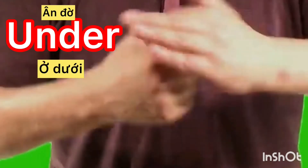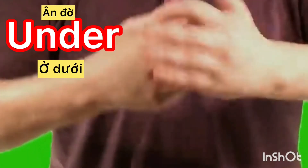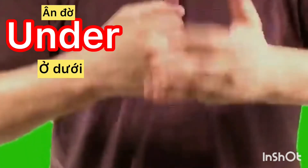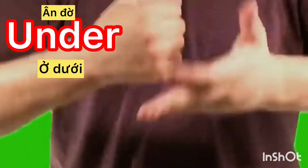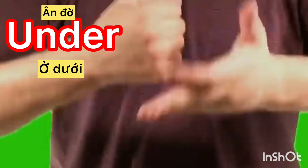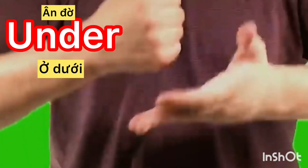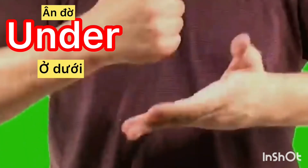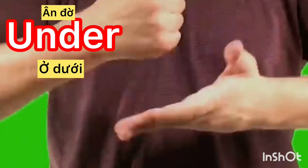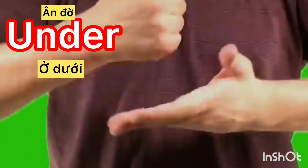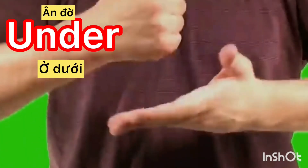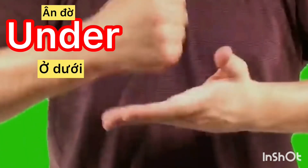Under.